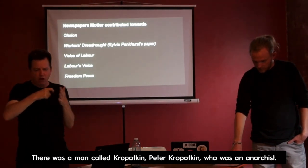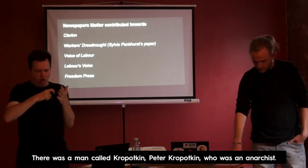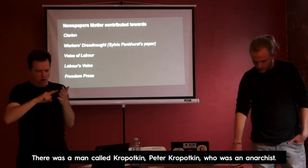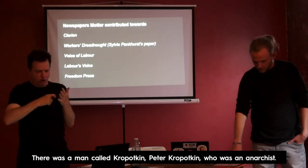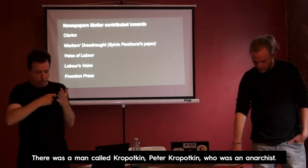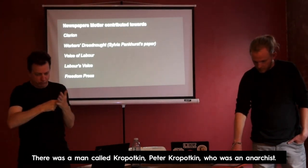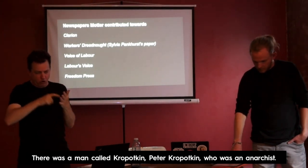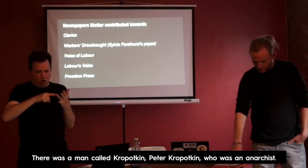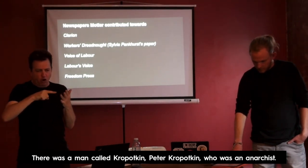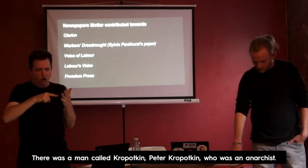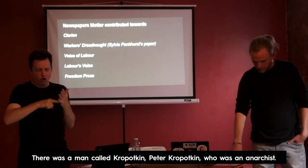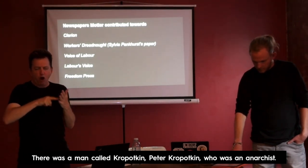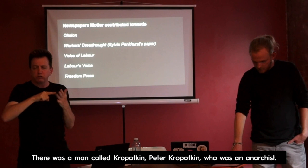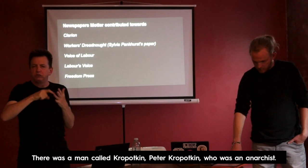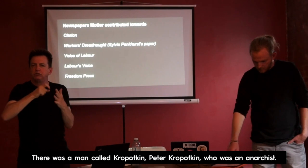There was a man called